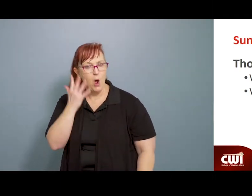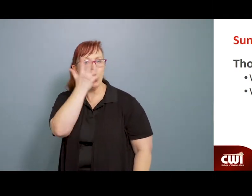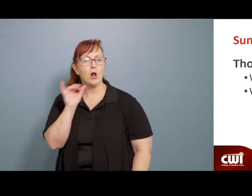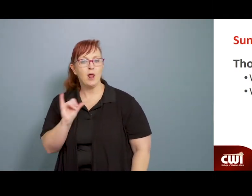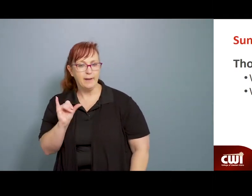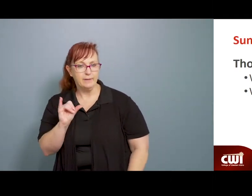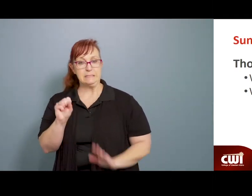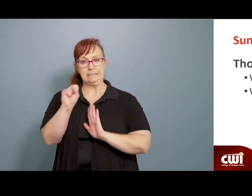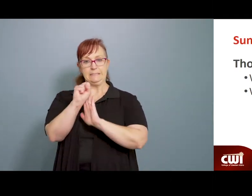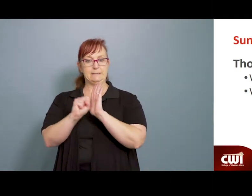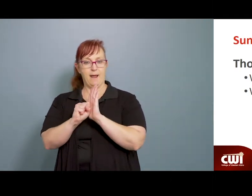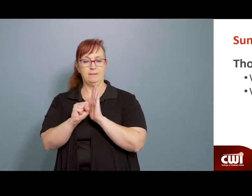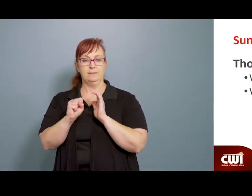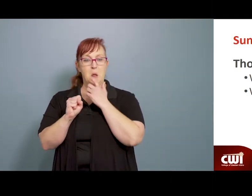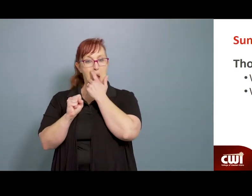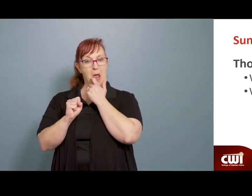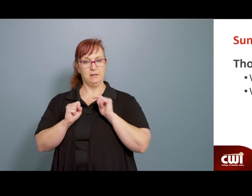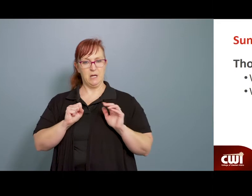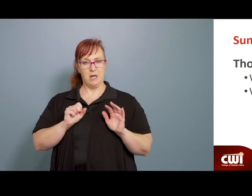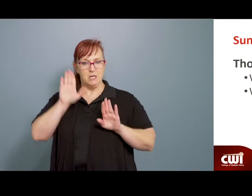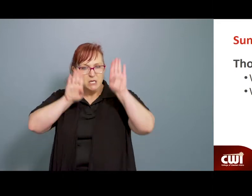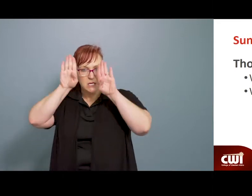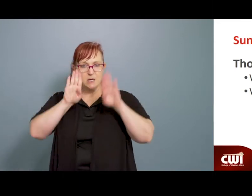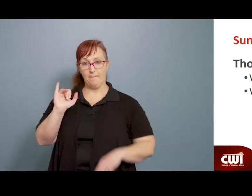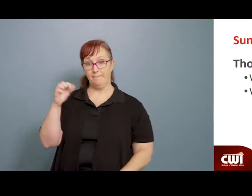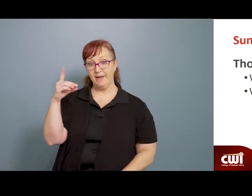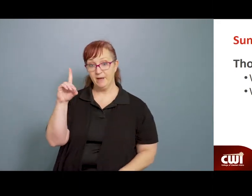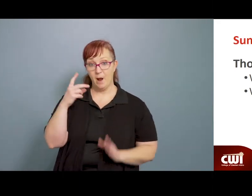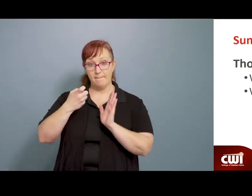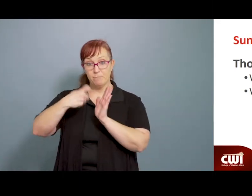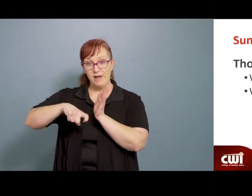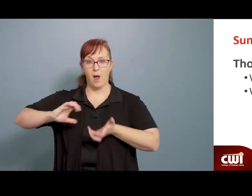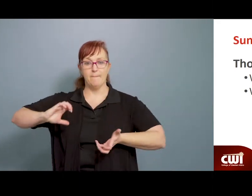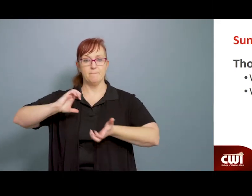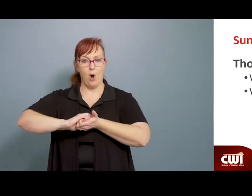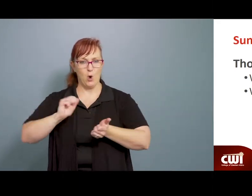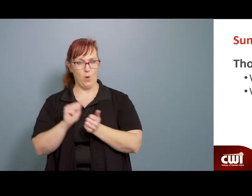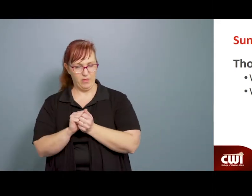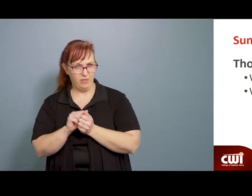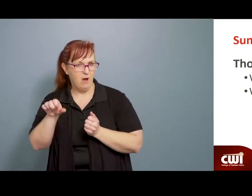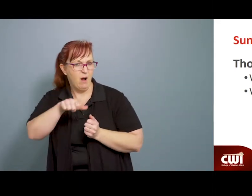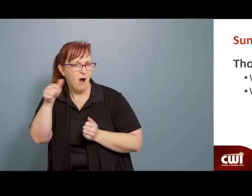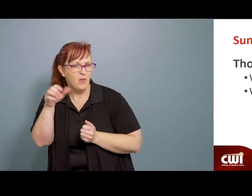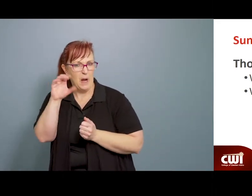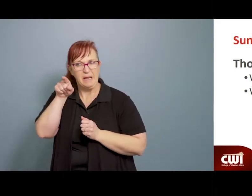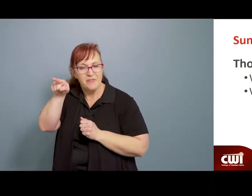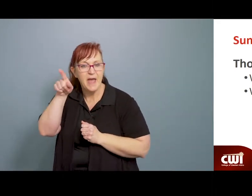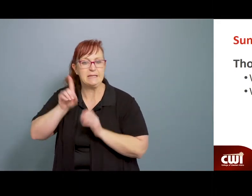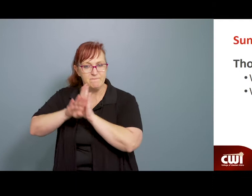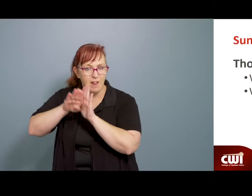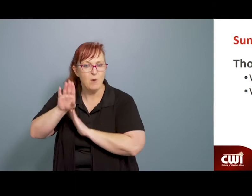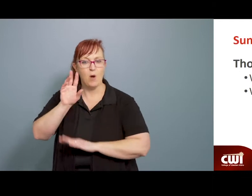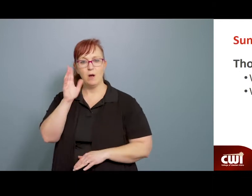like. The state went out on a bid process and partnered with a company called Quotely, who developed the storefront. So